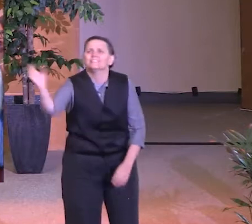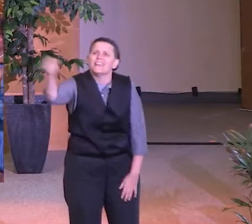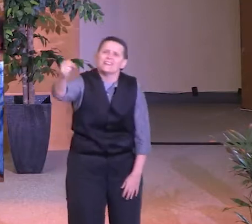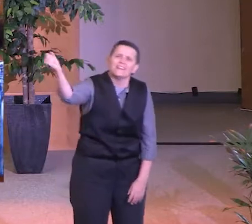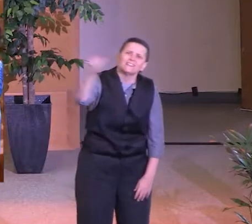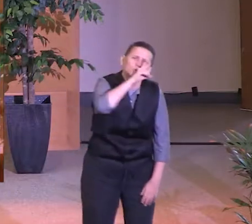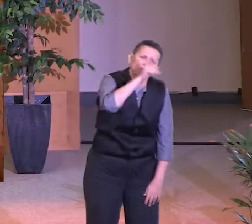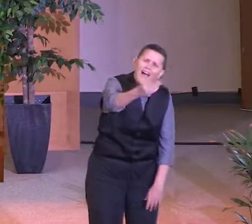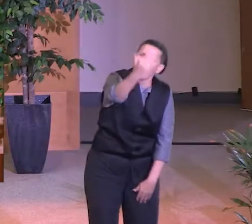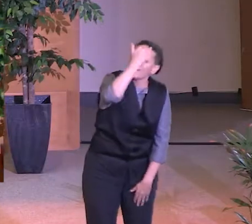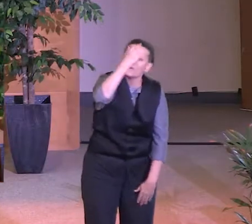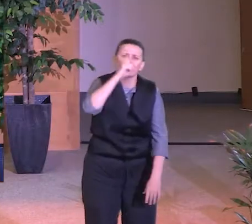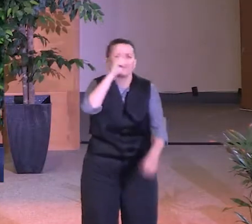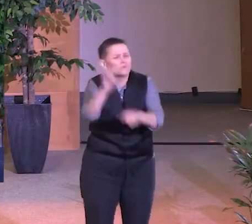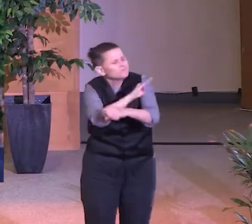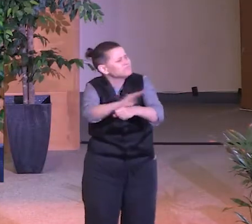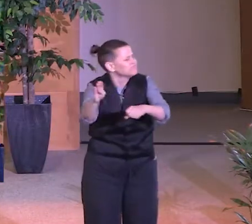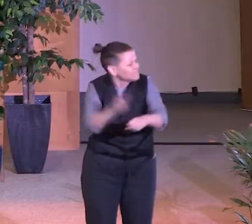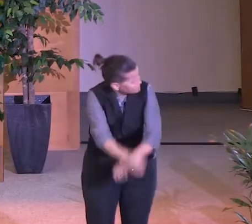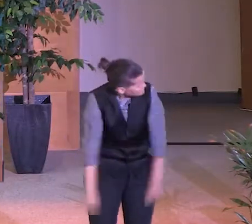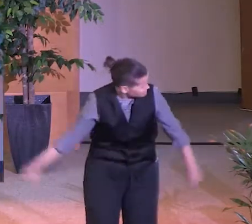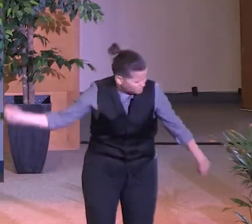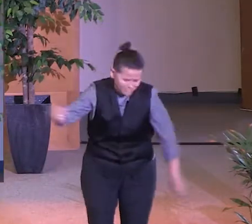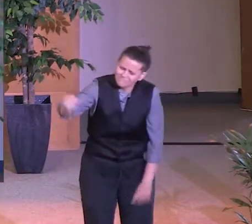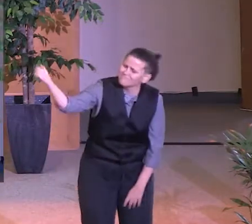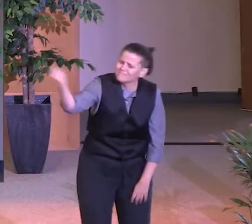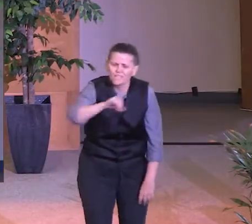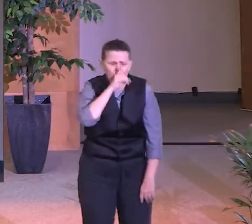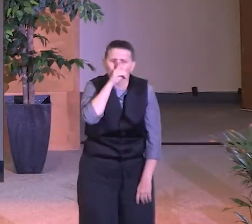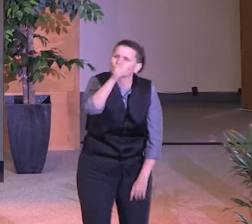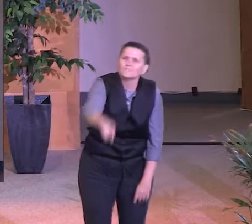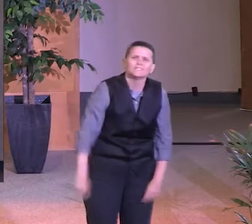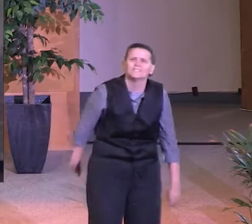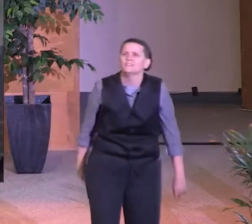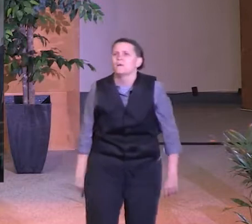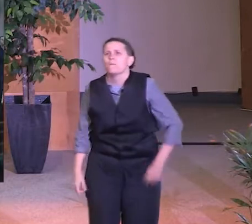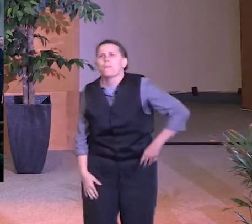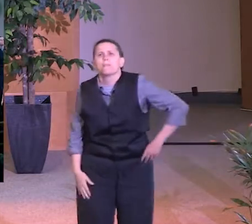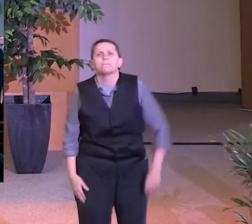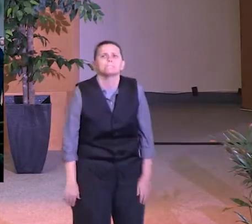I know it is. I know it is. Yes, it's real. Yes, it's real.